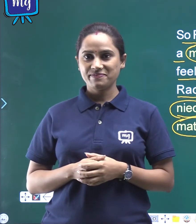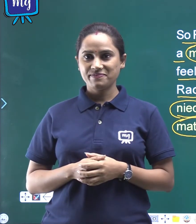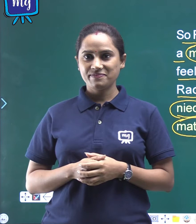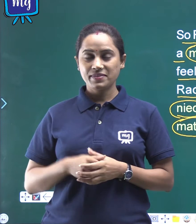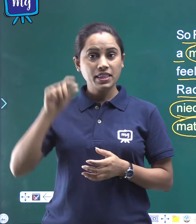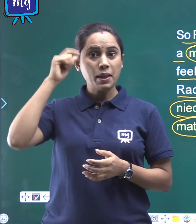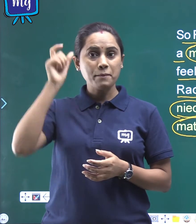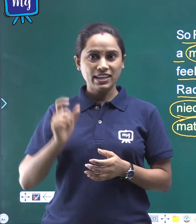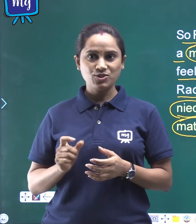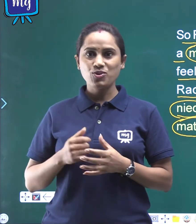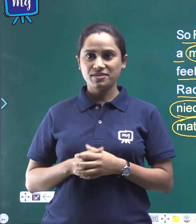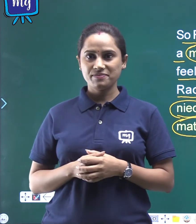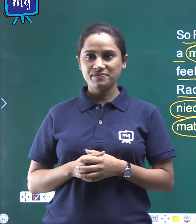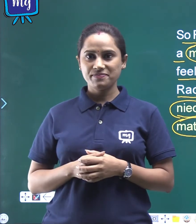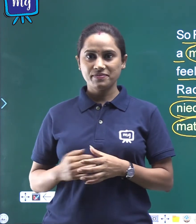mature,